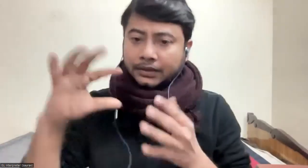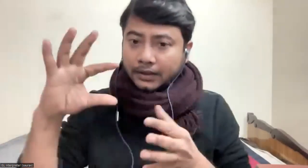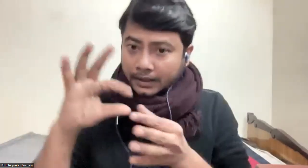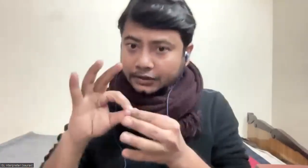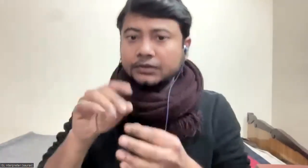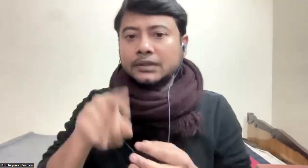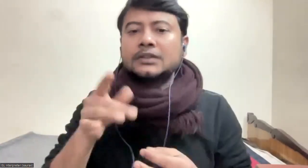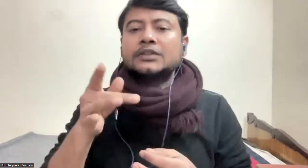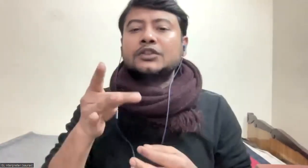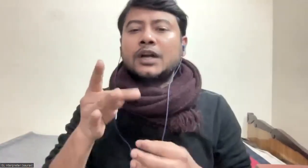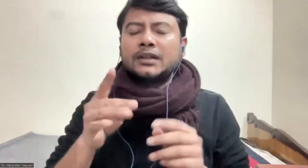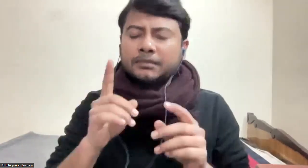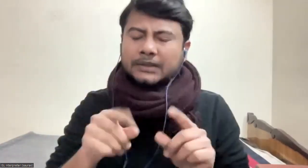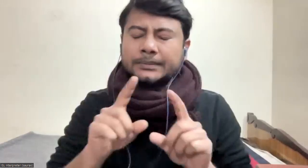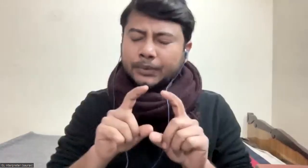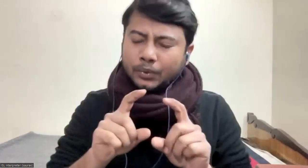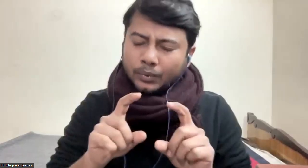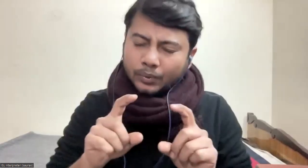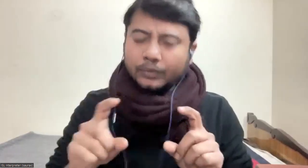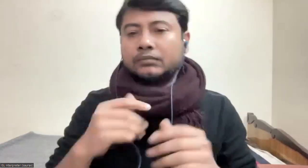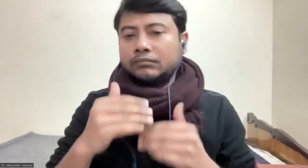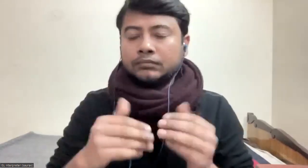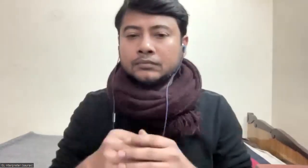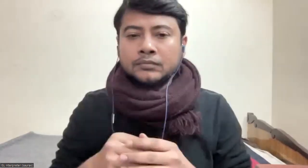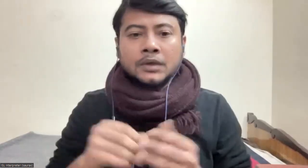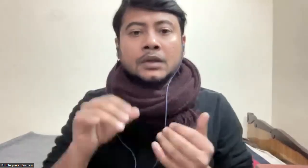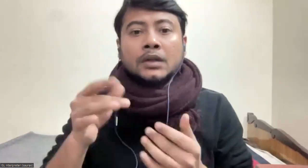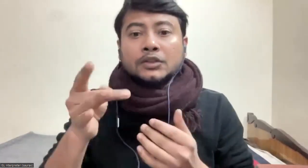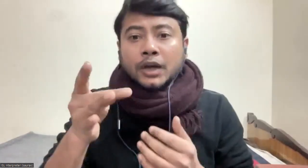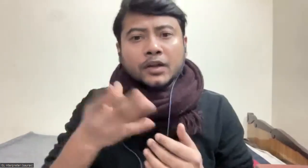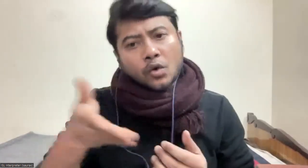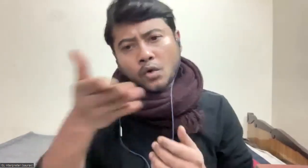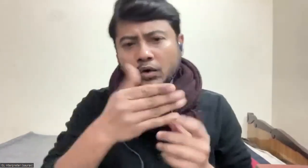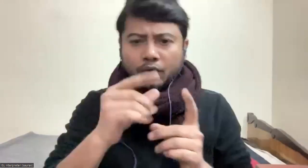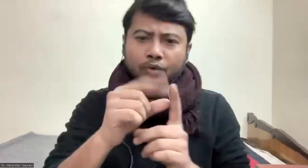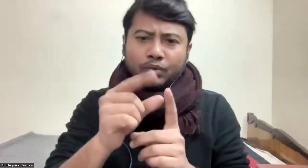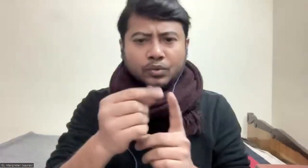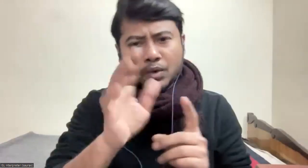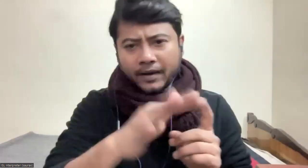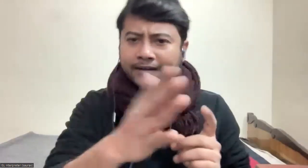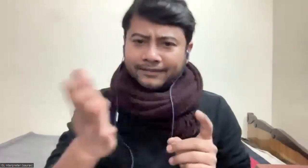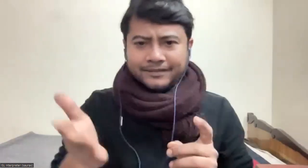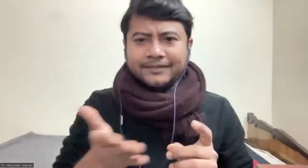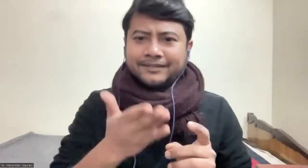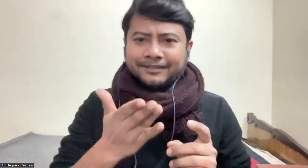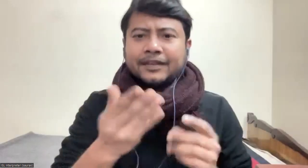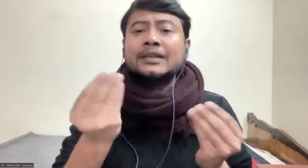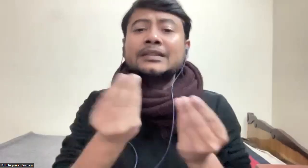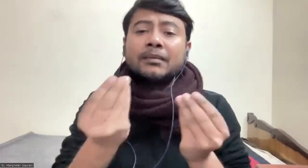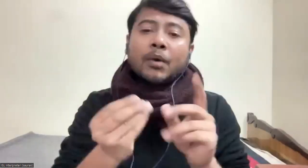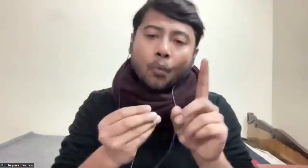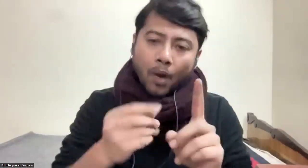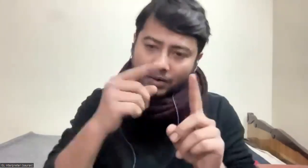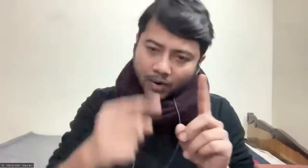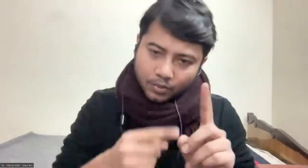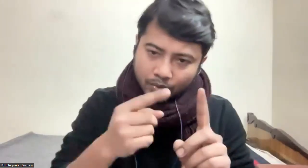See, we all are chanting every day. Somebody is chanting one round, 1 to 16. On that scale, everybody is chanting. But